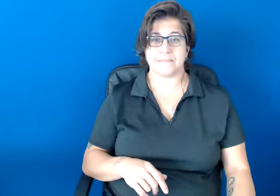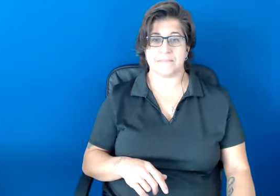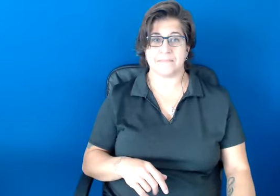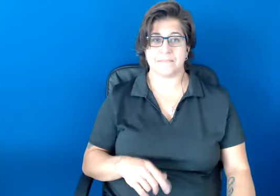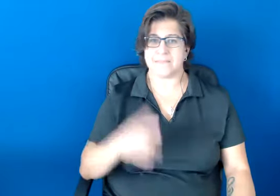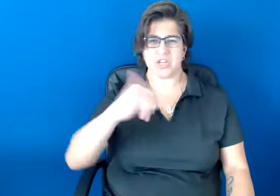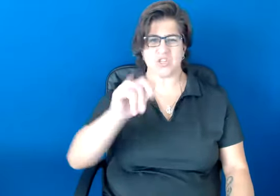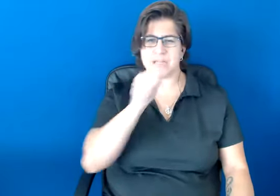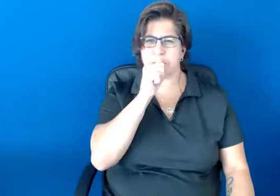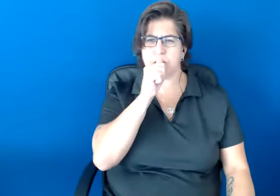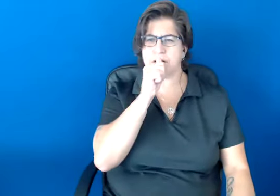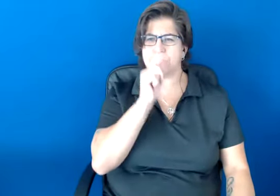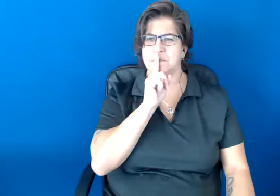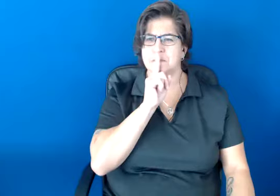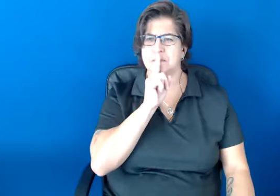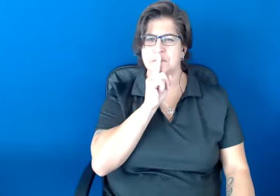No, you're still muted. Hold on.